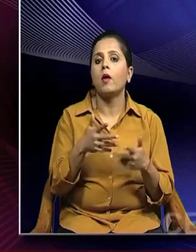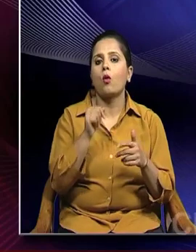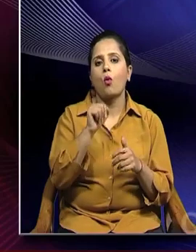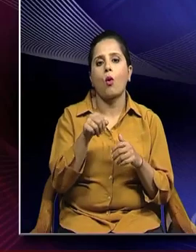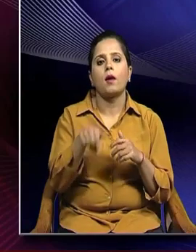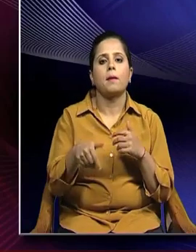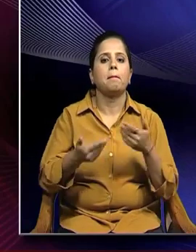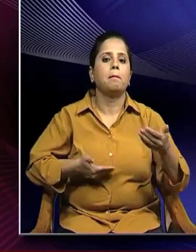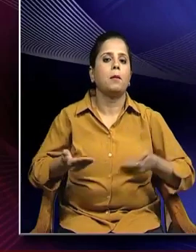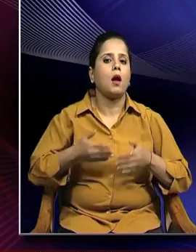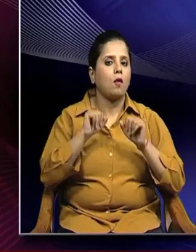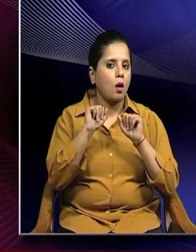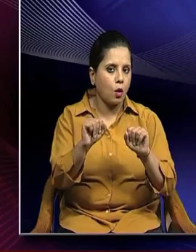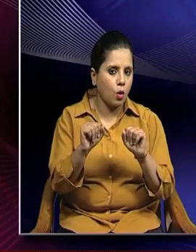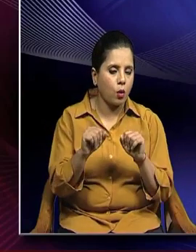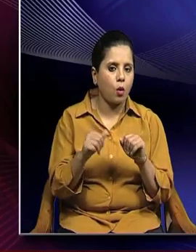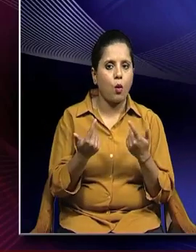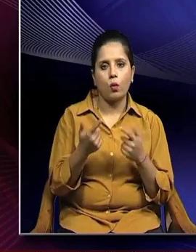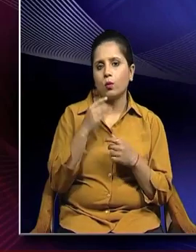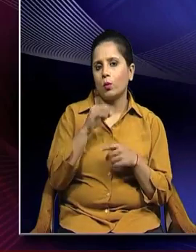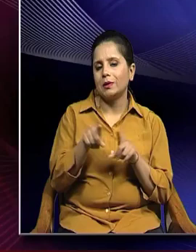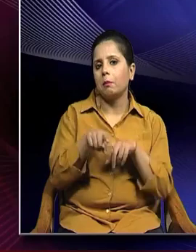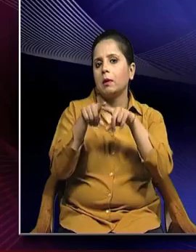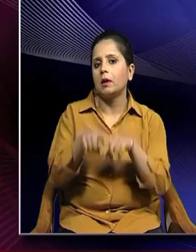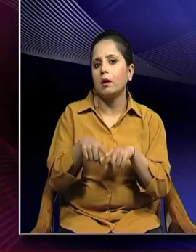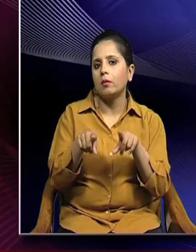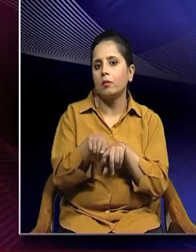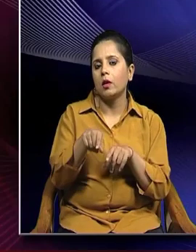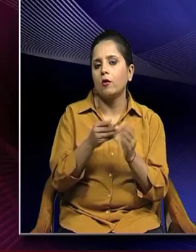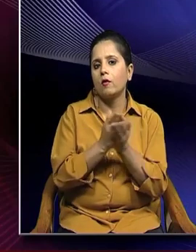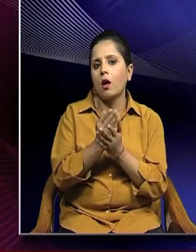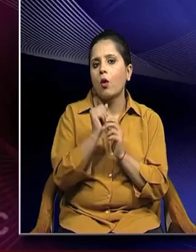behavior. It will actually be dependent upon the way you